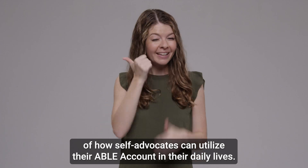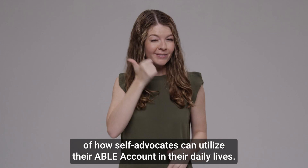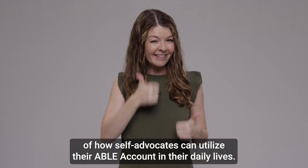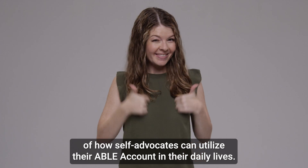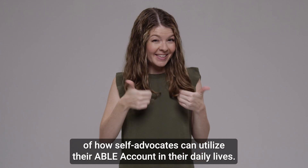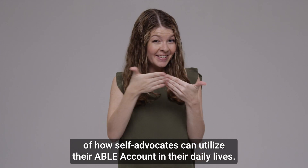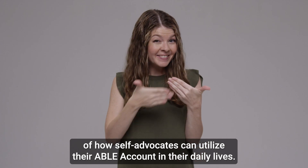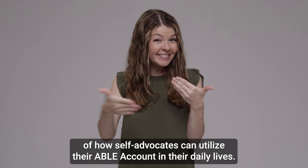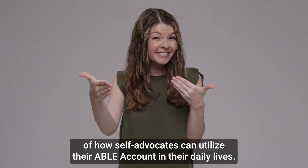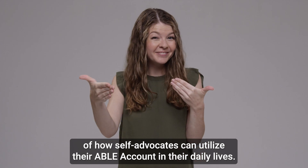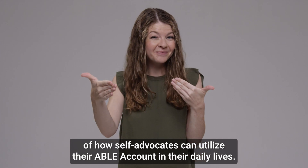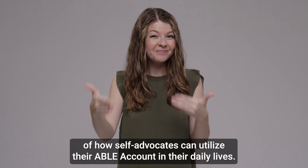account in their daily lives.